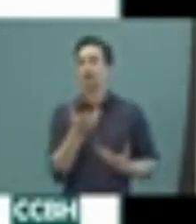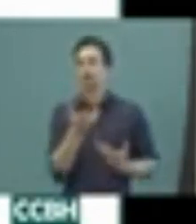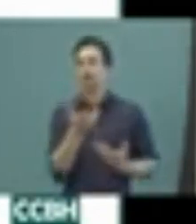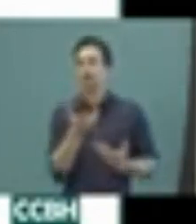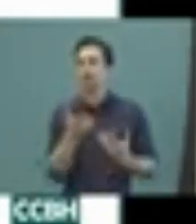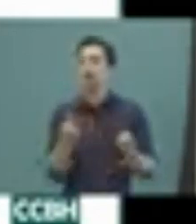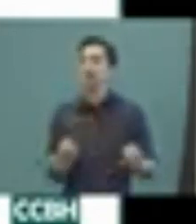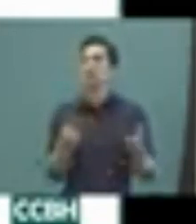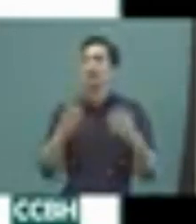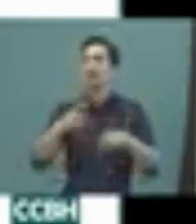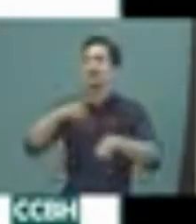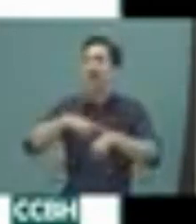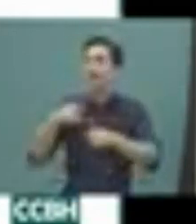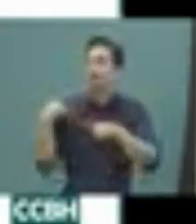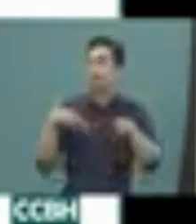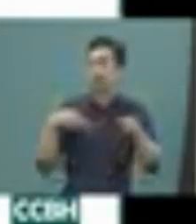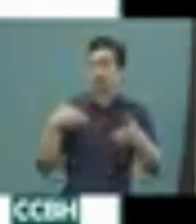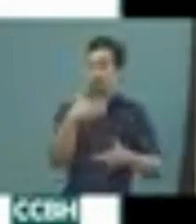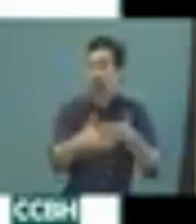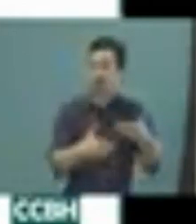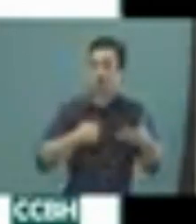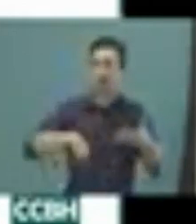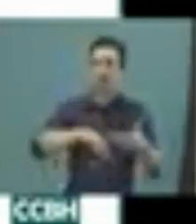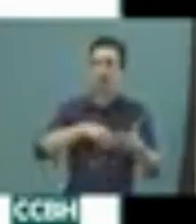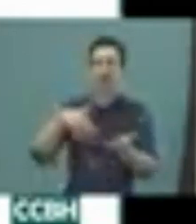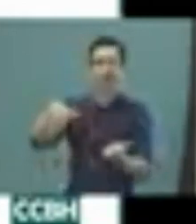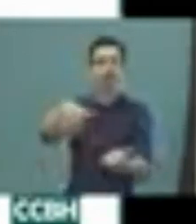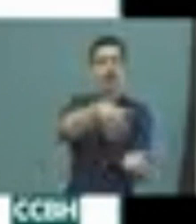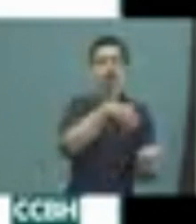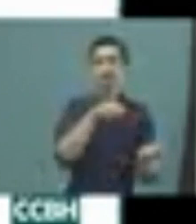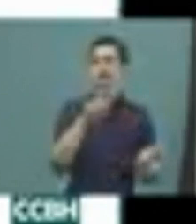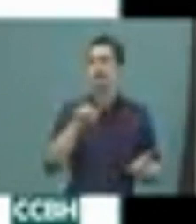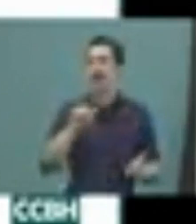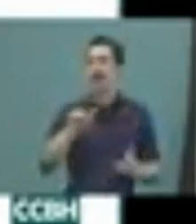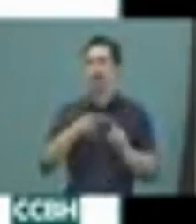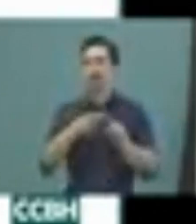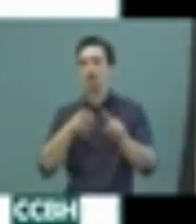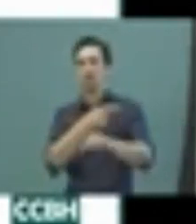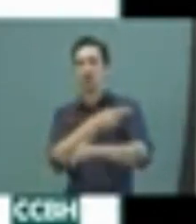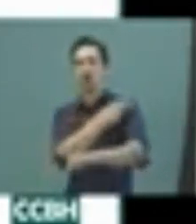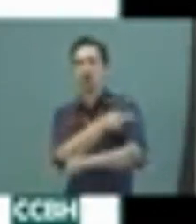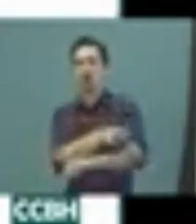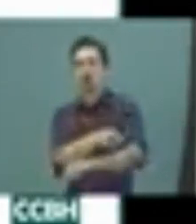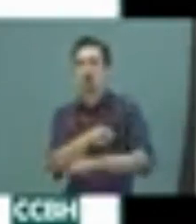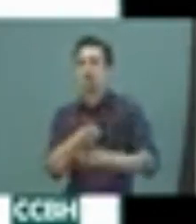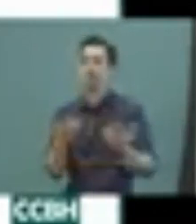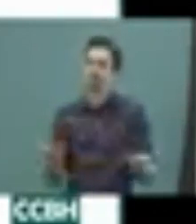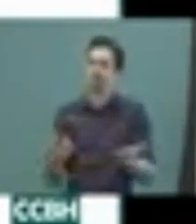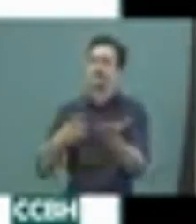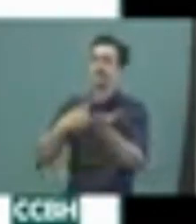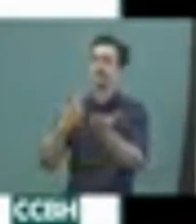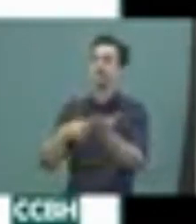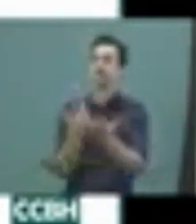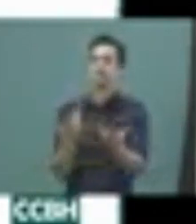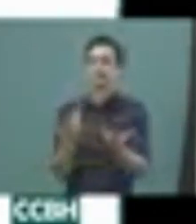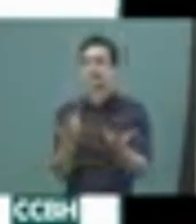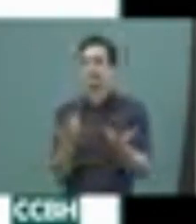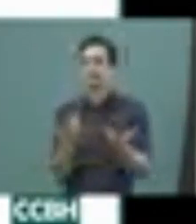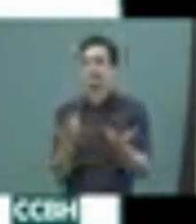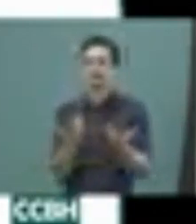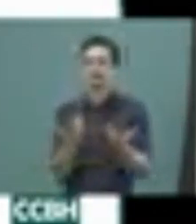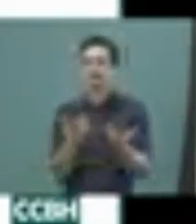in the process at which time we collect hospitalization data, and so sometimes we don't actually find out about